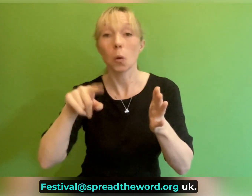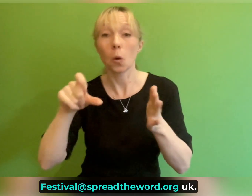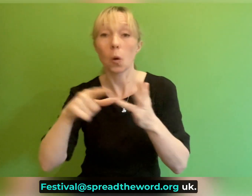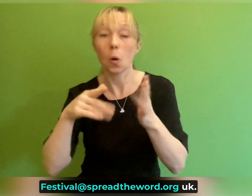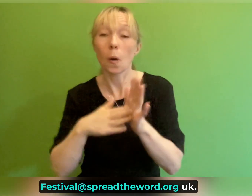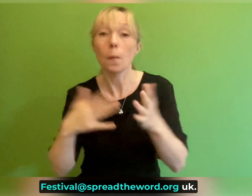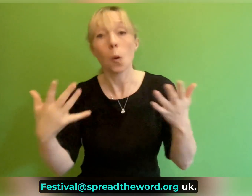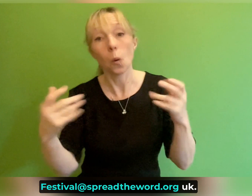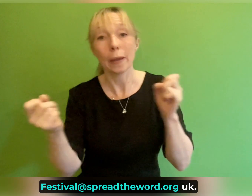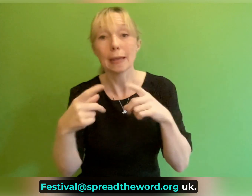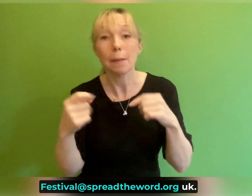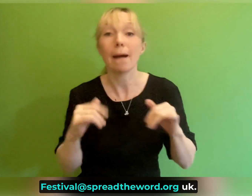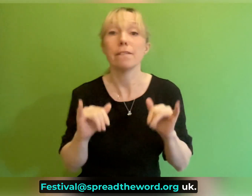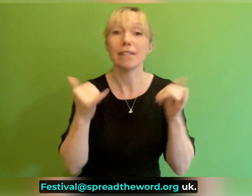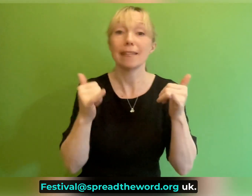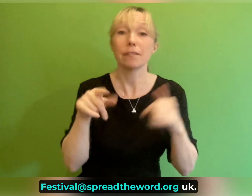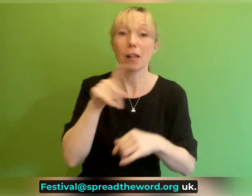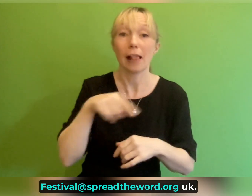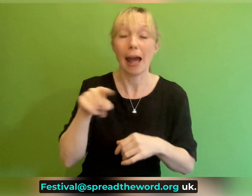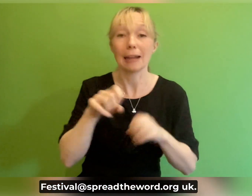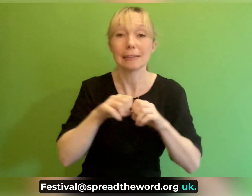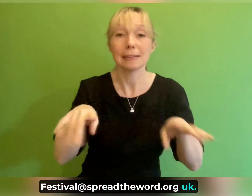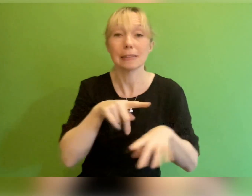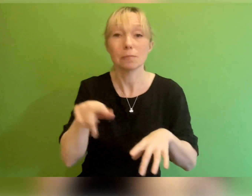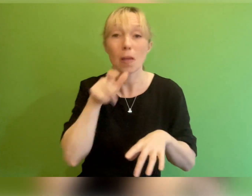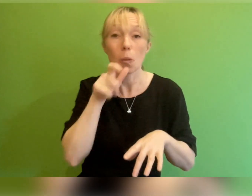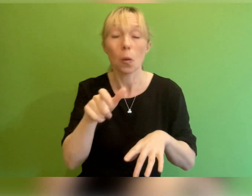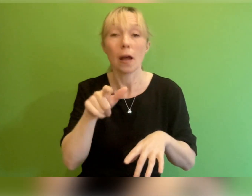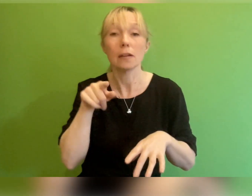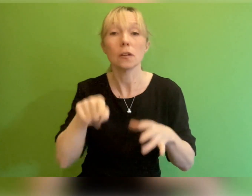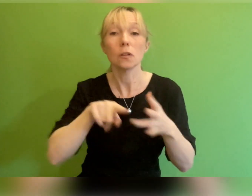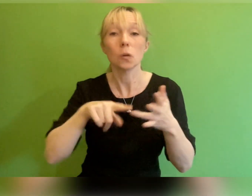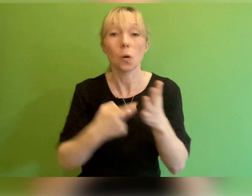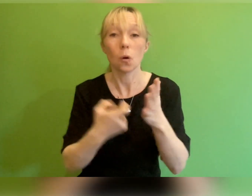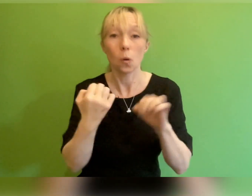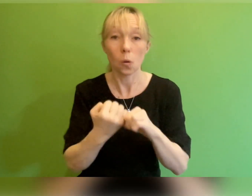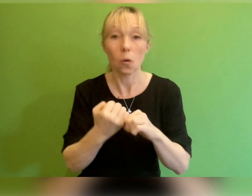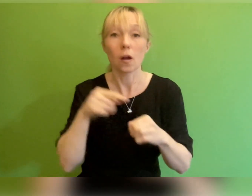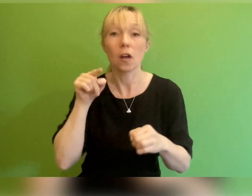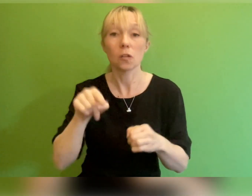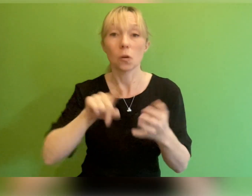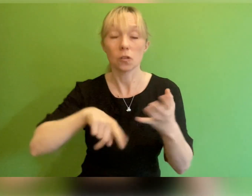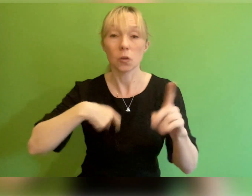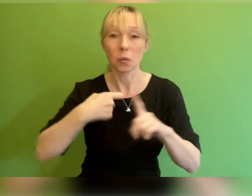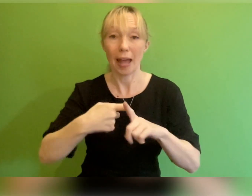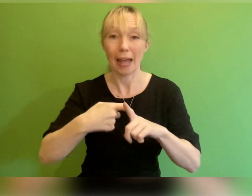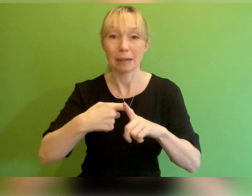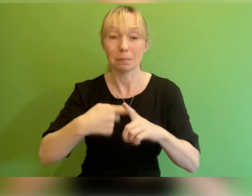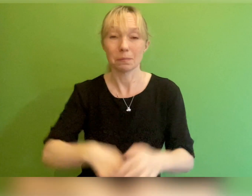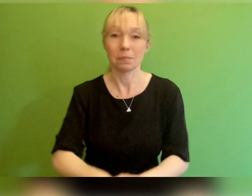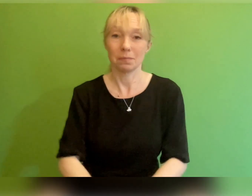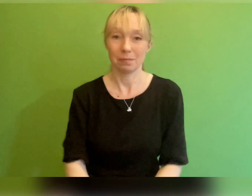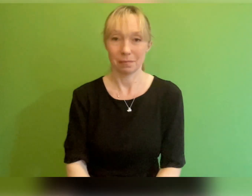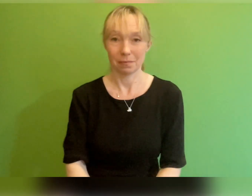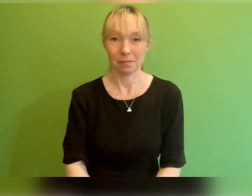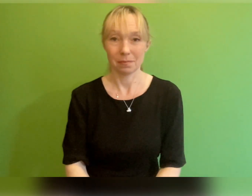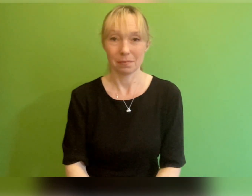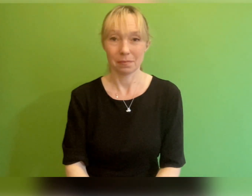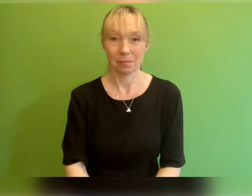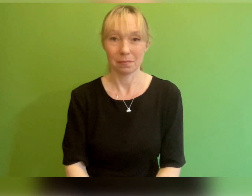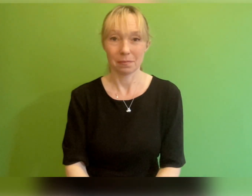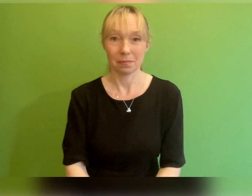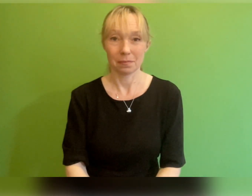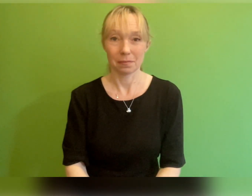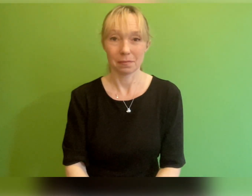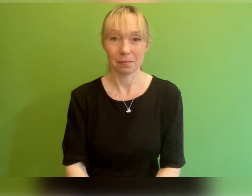spreadtheword.org.uk Thank you. Thank